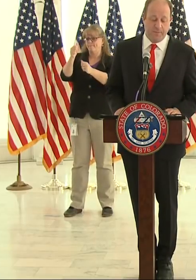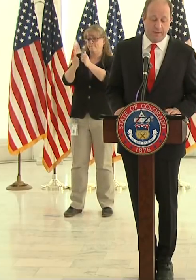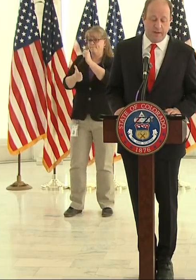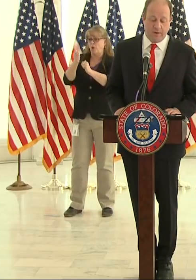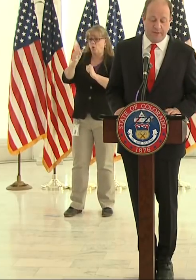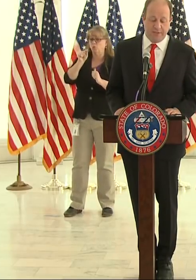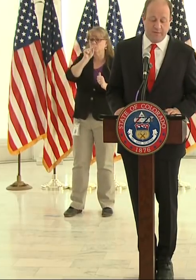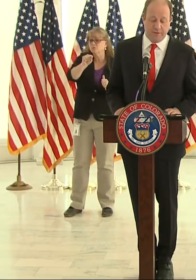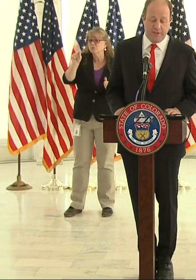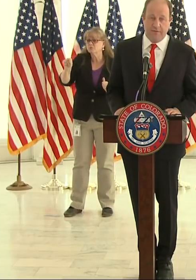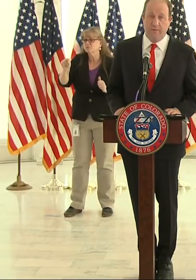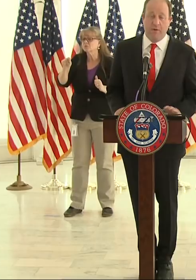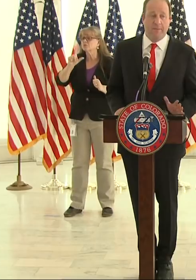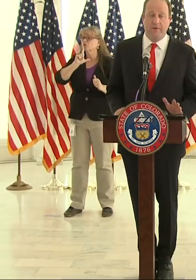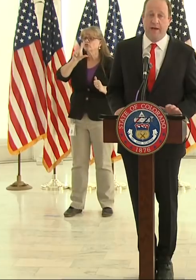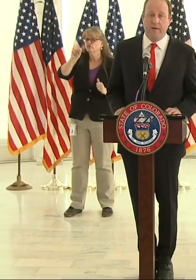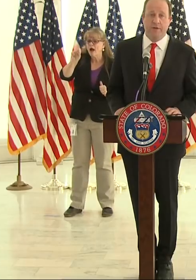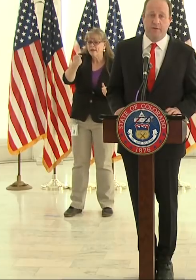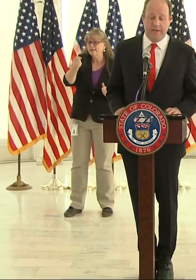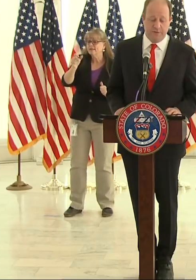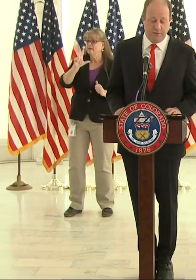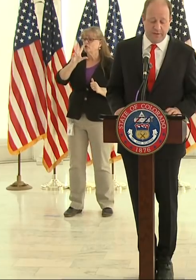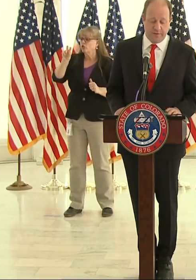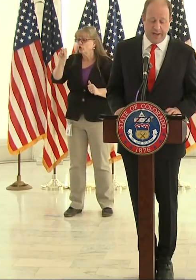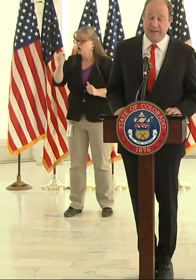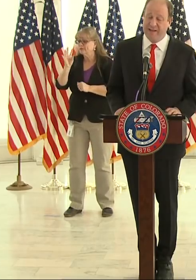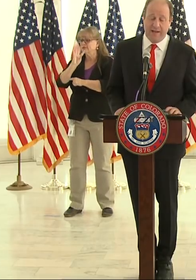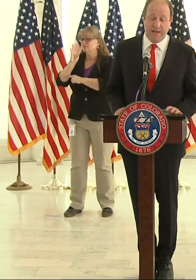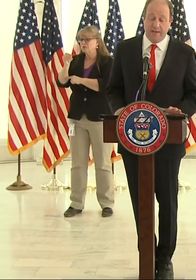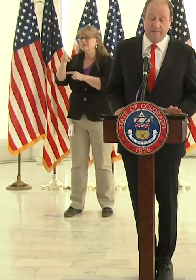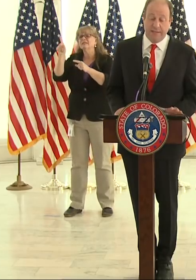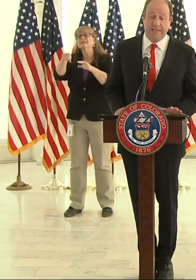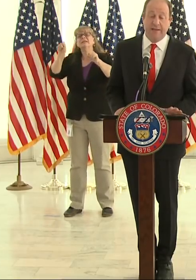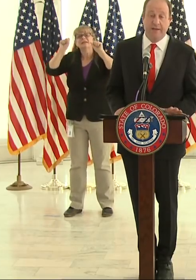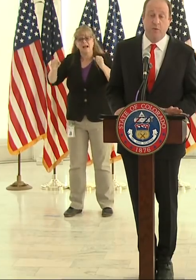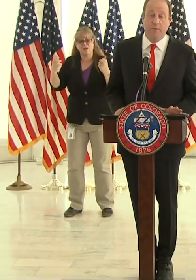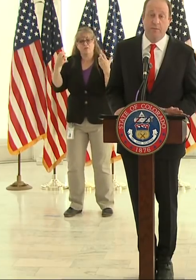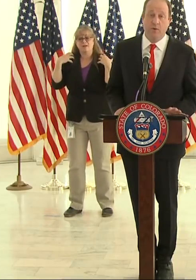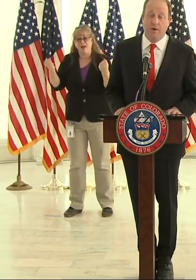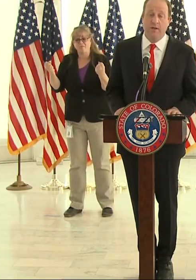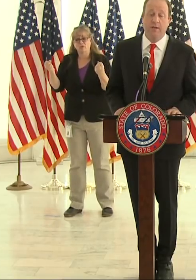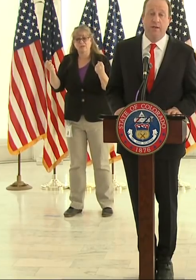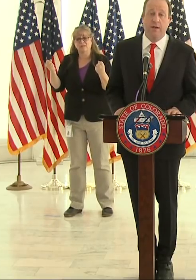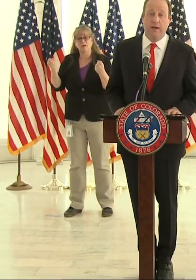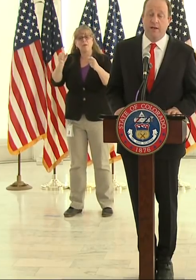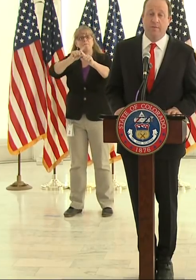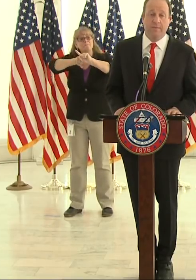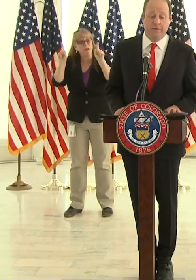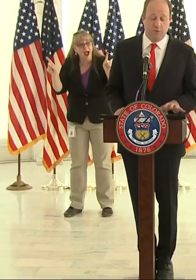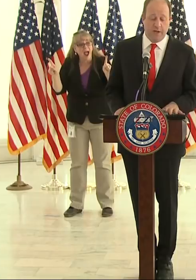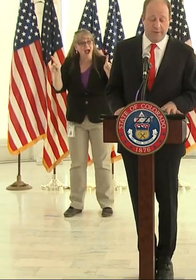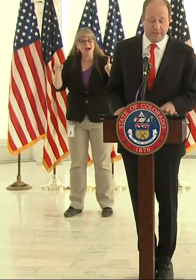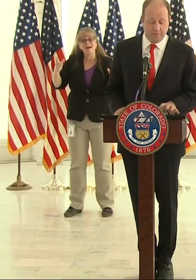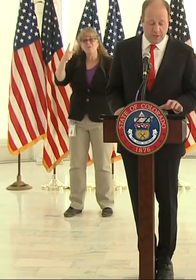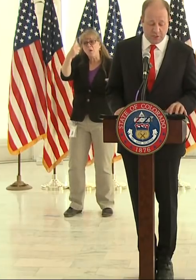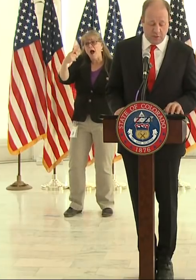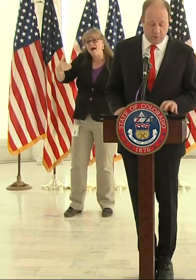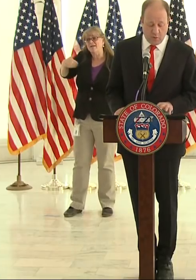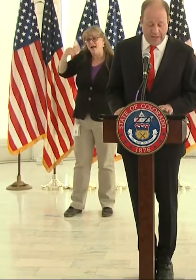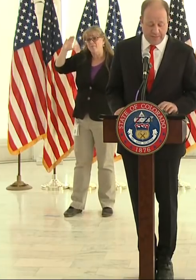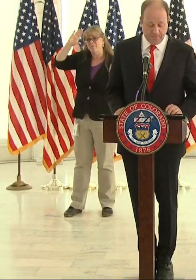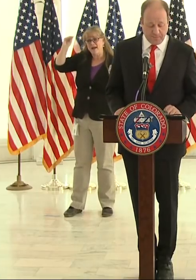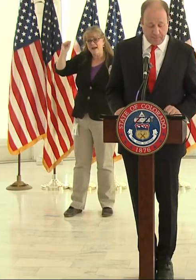at Colorado Mesa University from Arapahoe County, went to Rangeview the other day, and sadly there will be more young people as well, but it's a